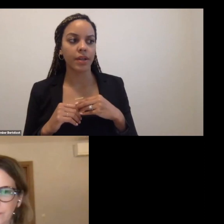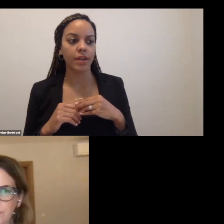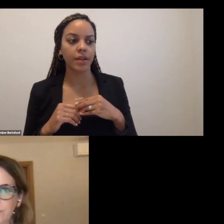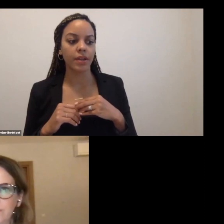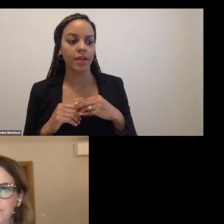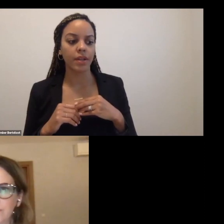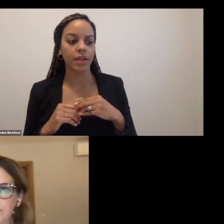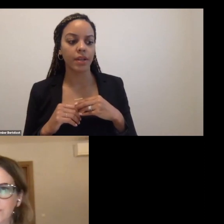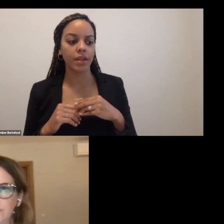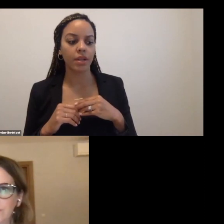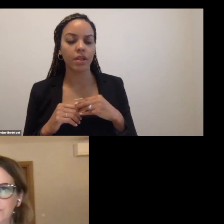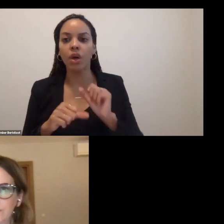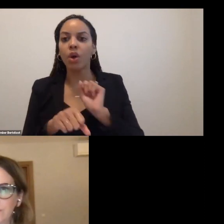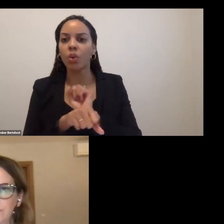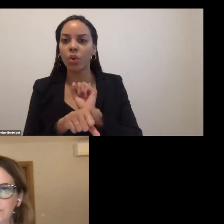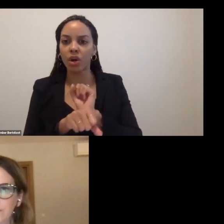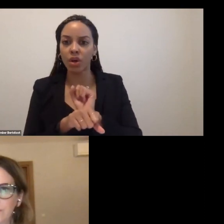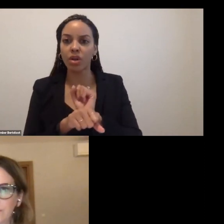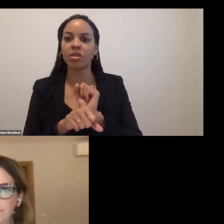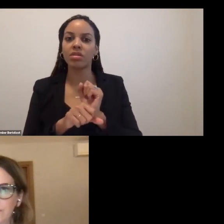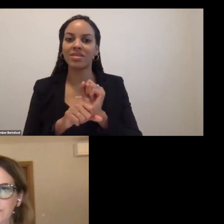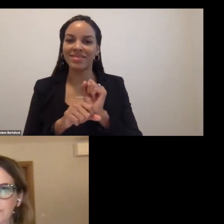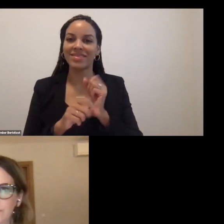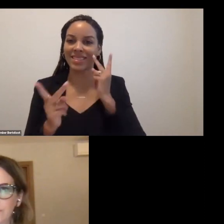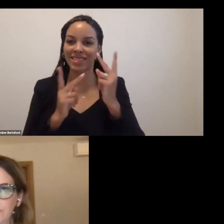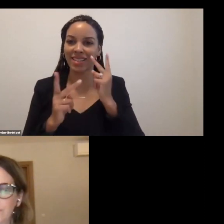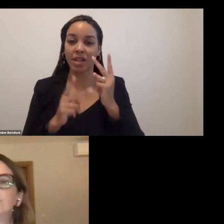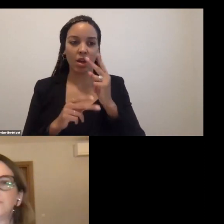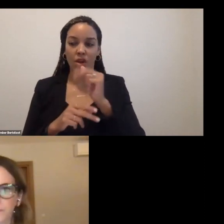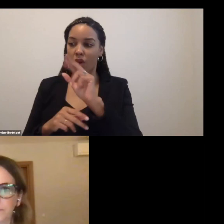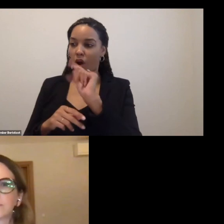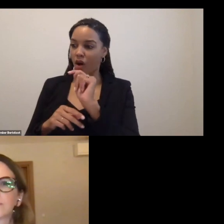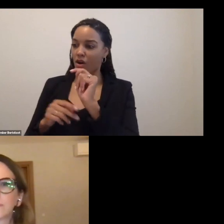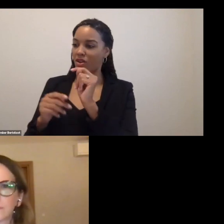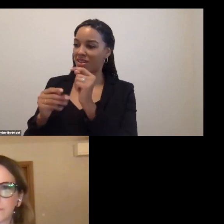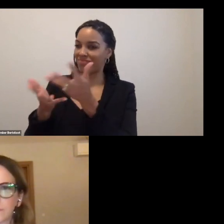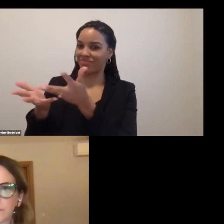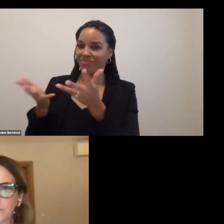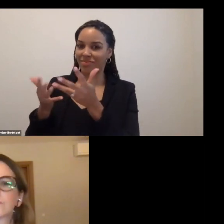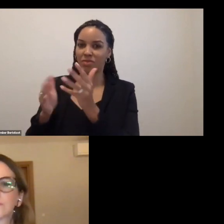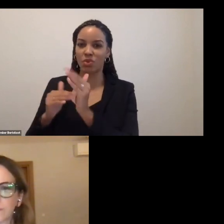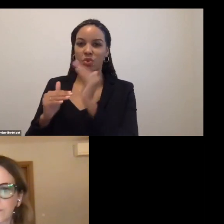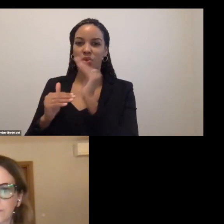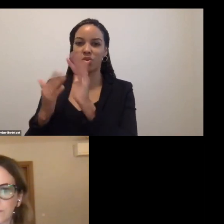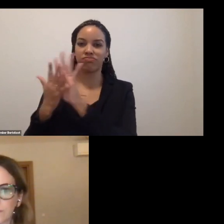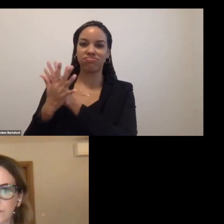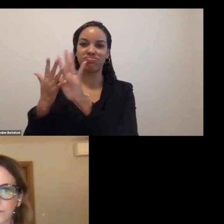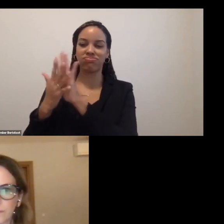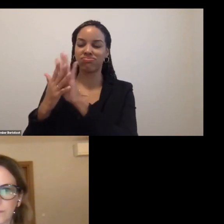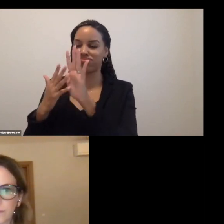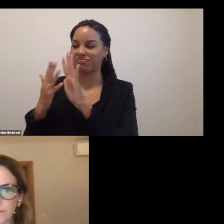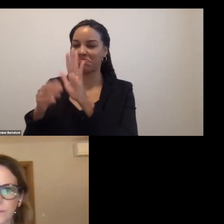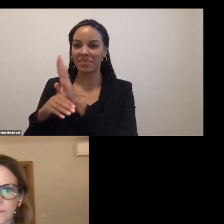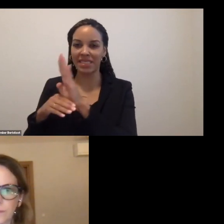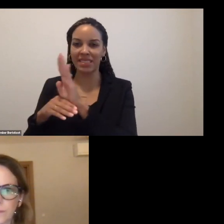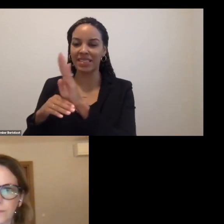on the conditions of art markets to be too heavy for them and too hectic. And they